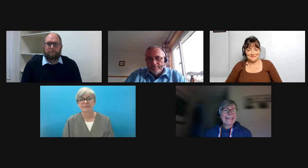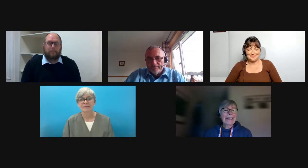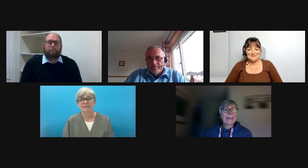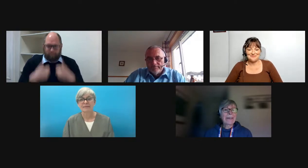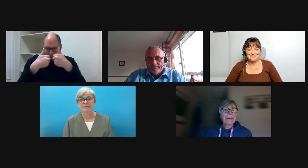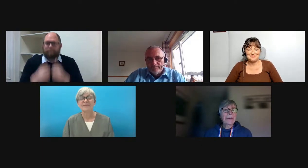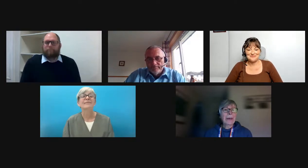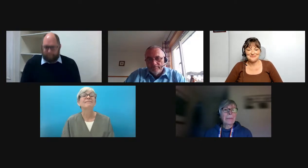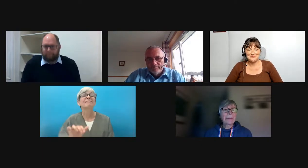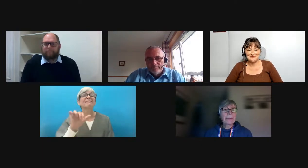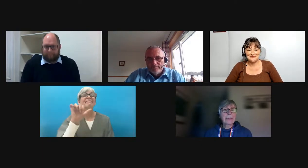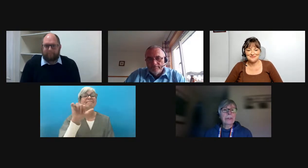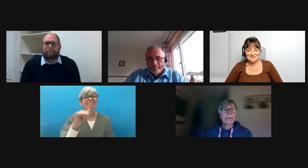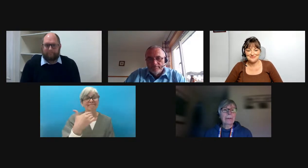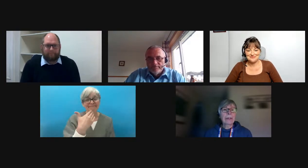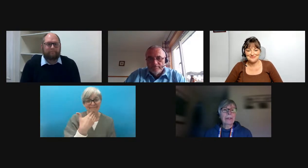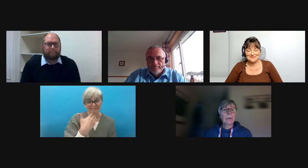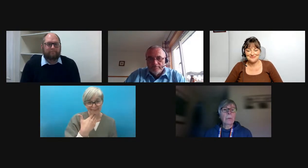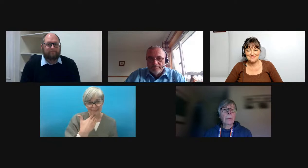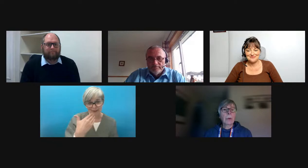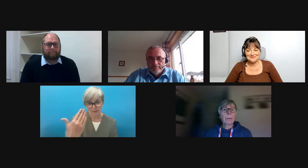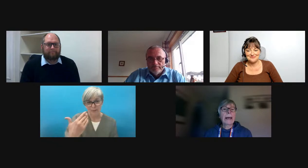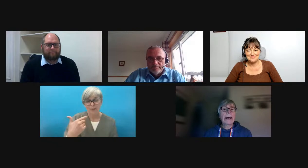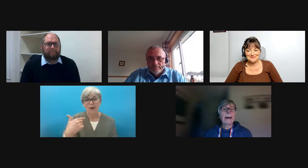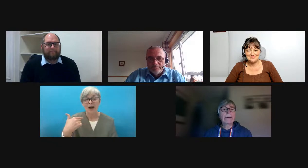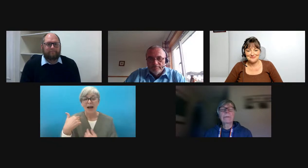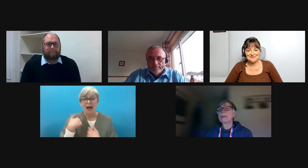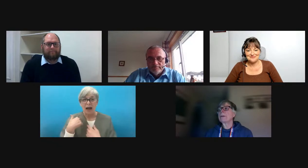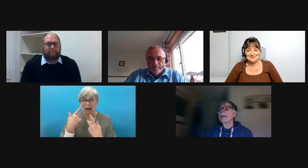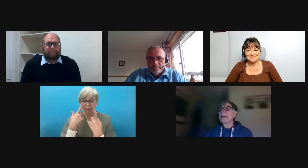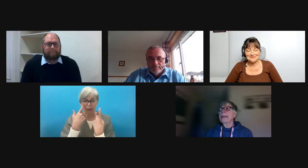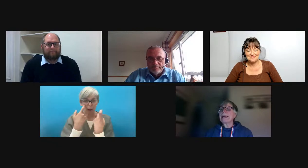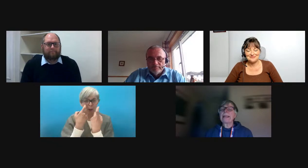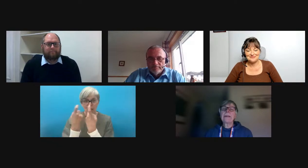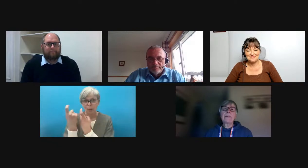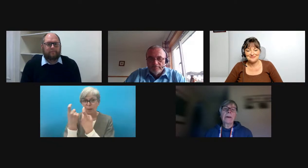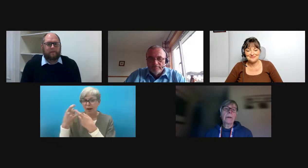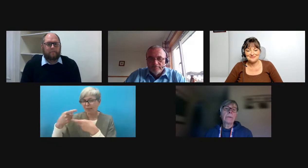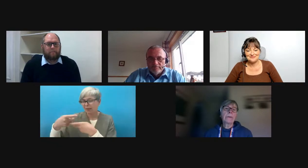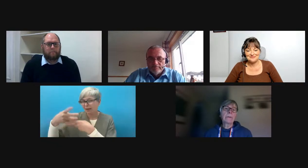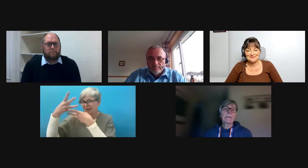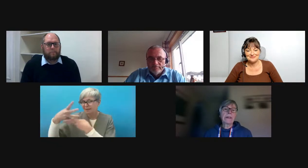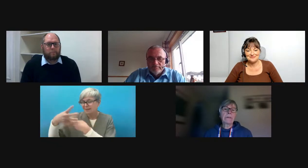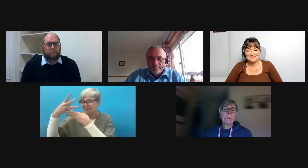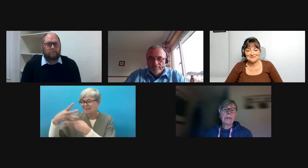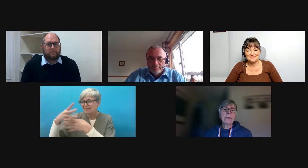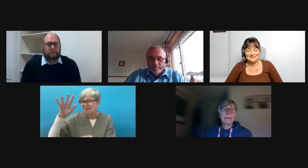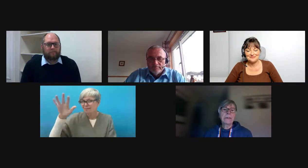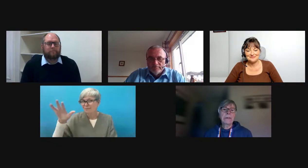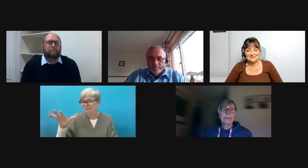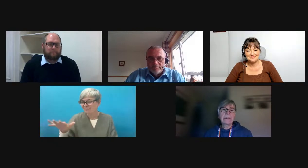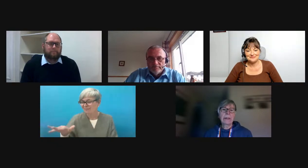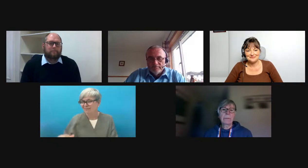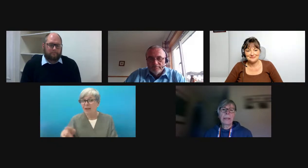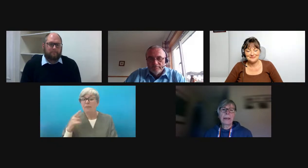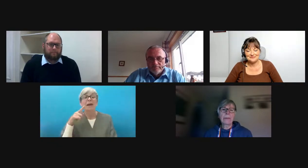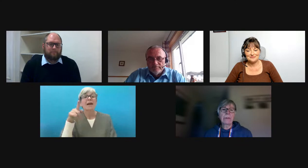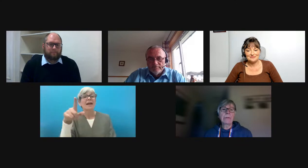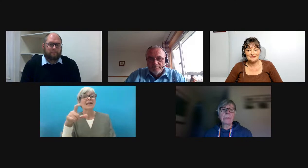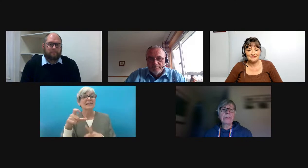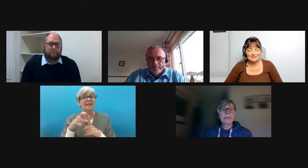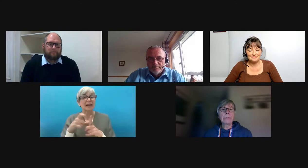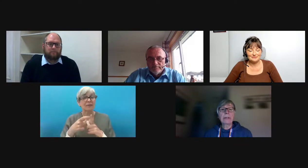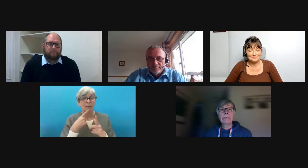Yes, thank you. I'm just looking at what we have now. In terms of, Davie mentioned that we